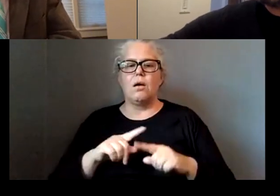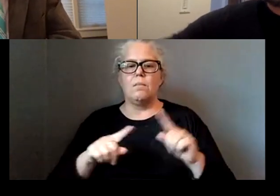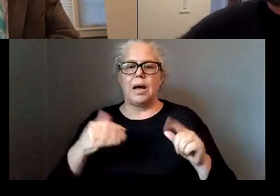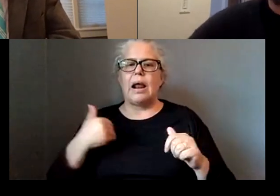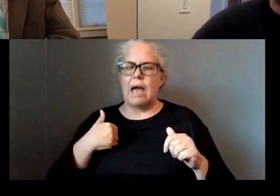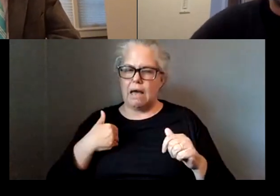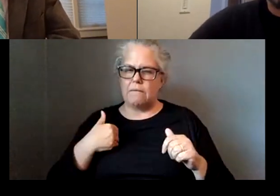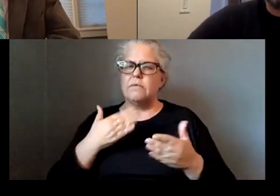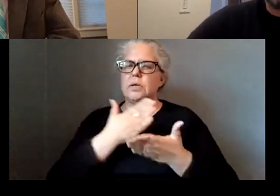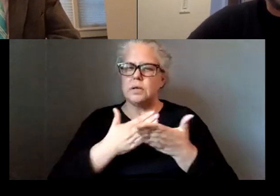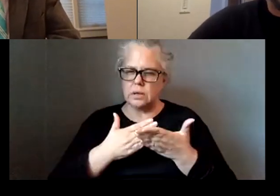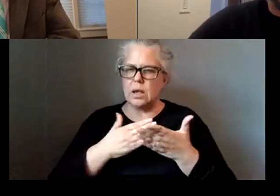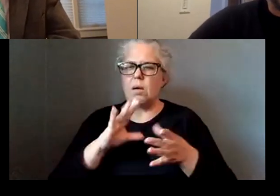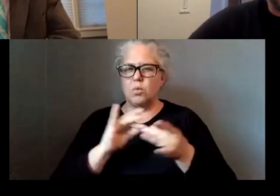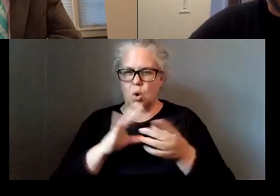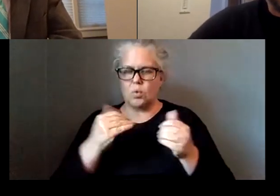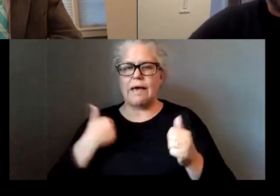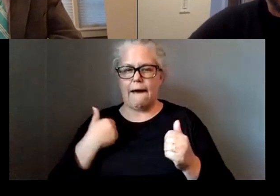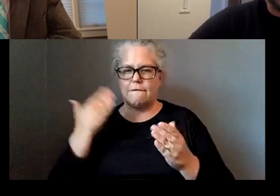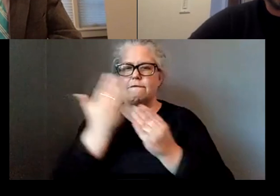I have a file on